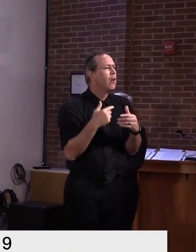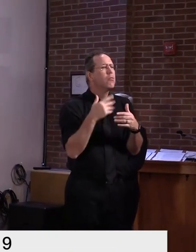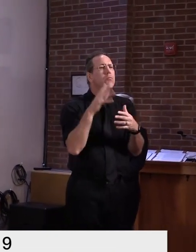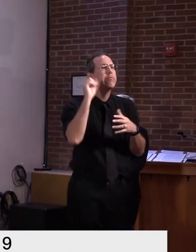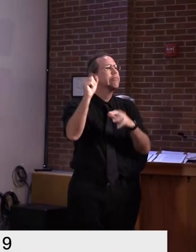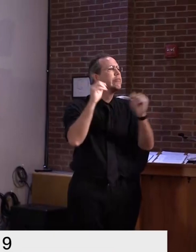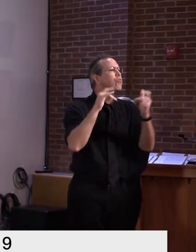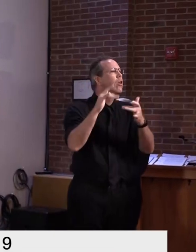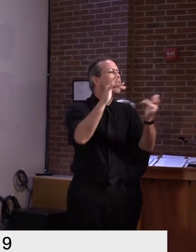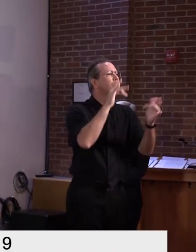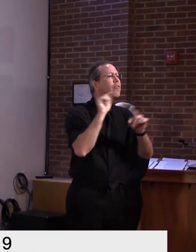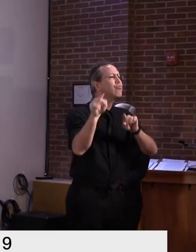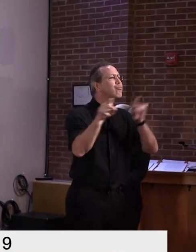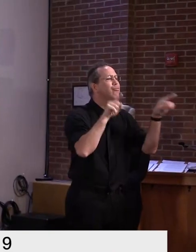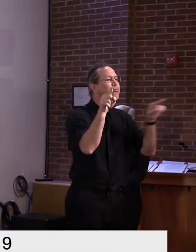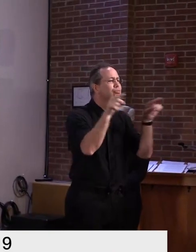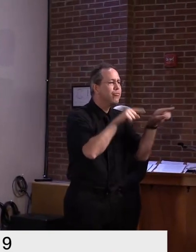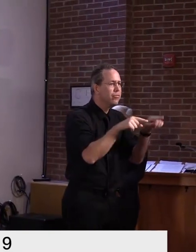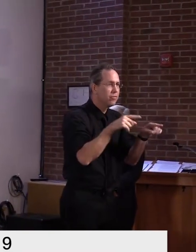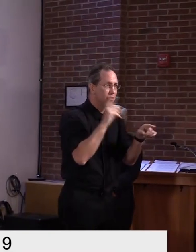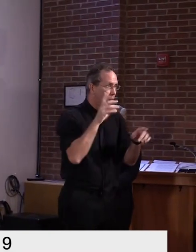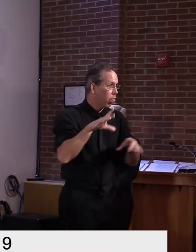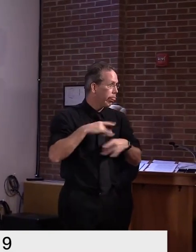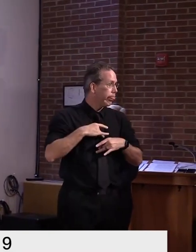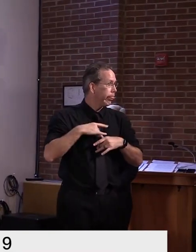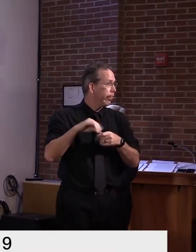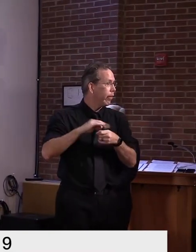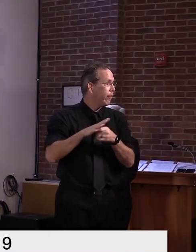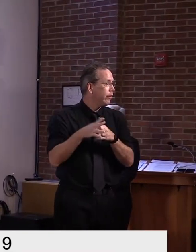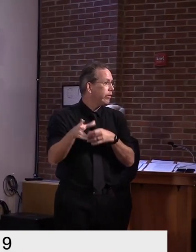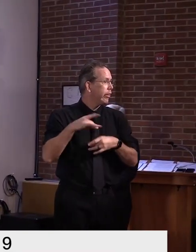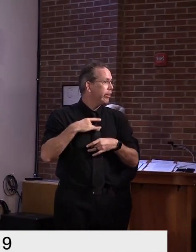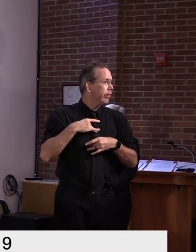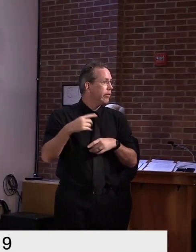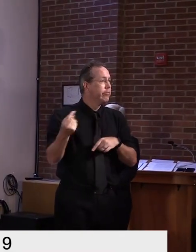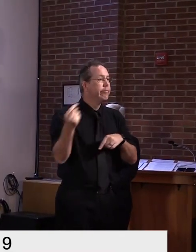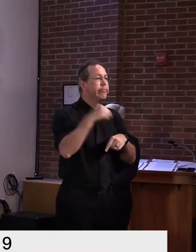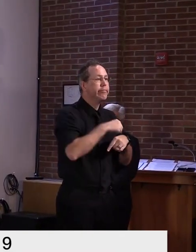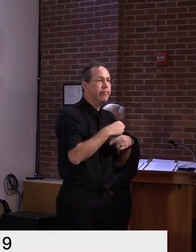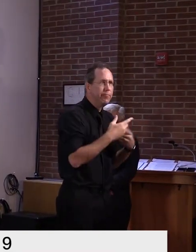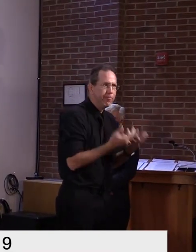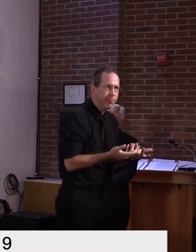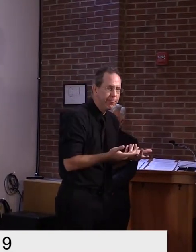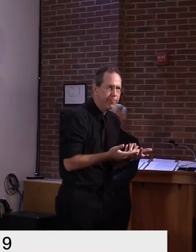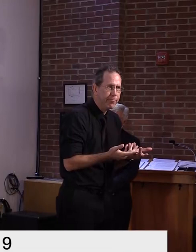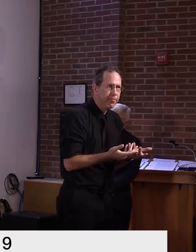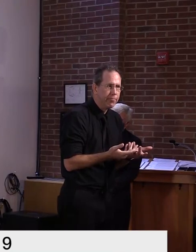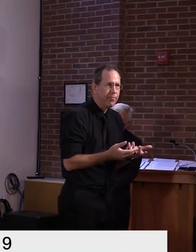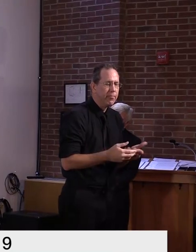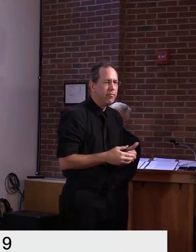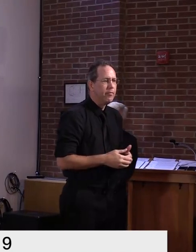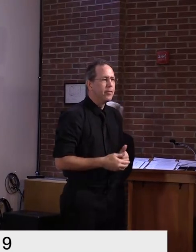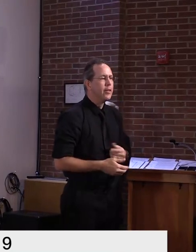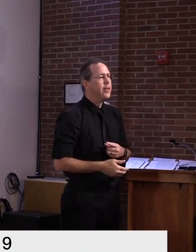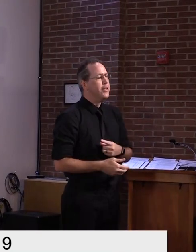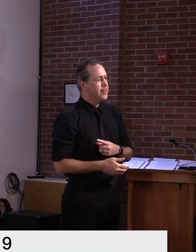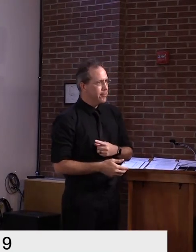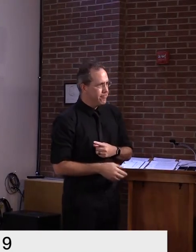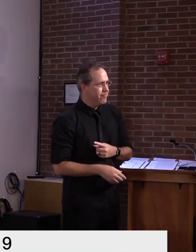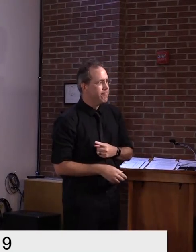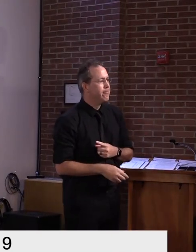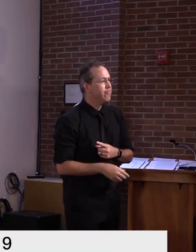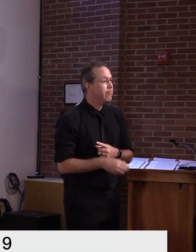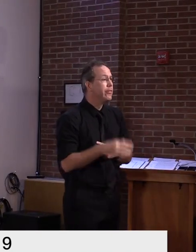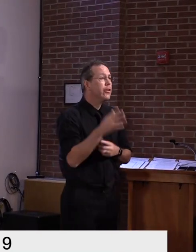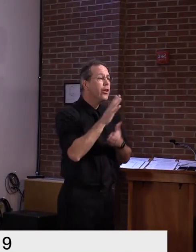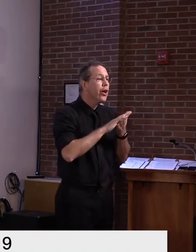assume that the risk will be a risk any Vermonter living in any community has with our prevalence